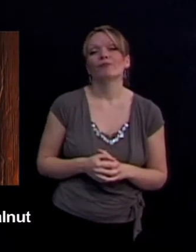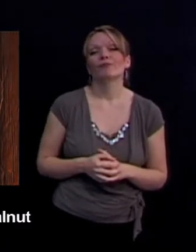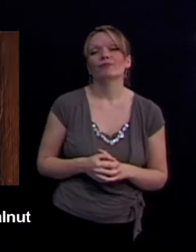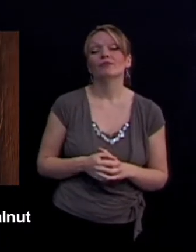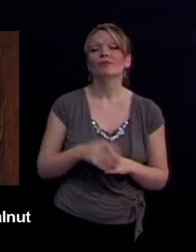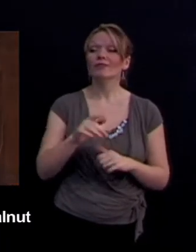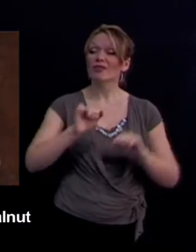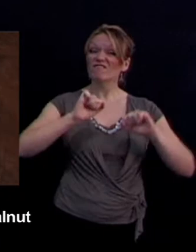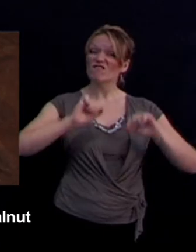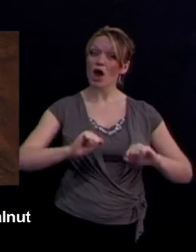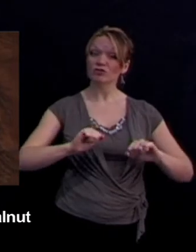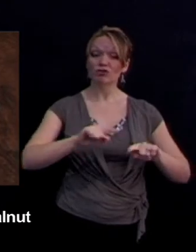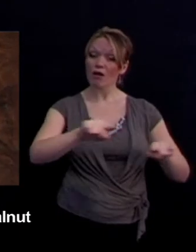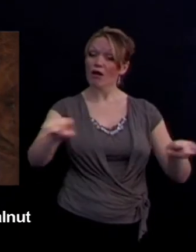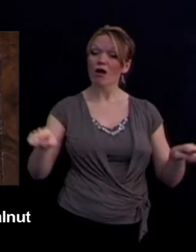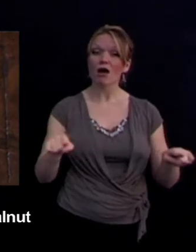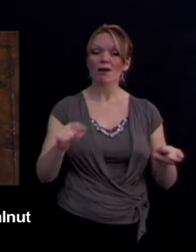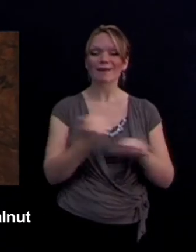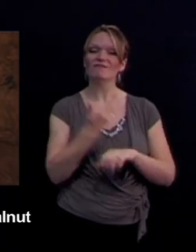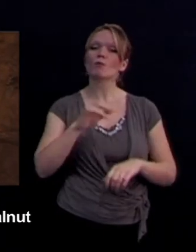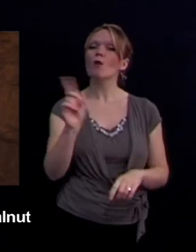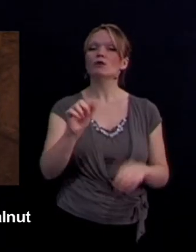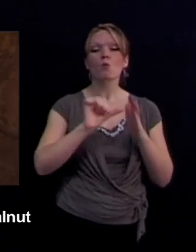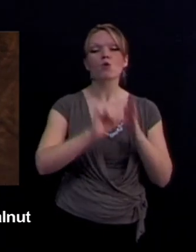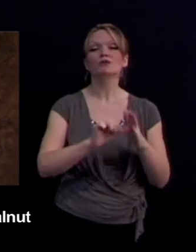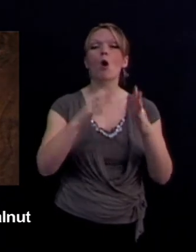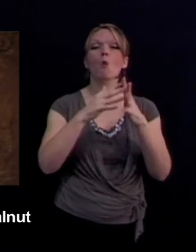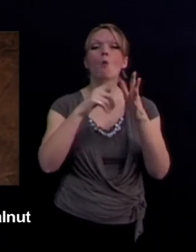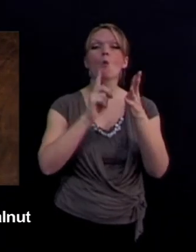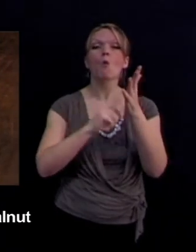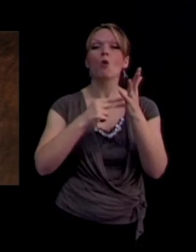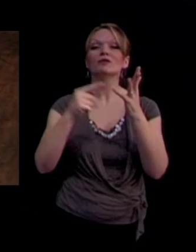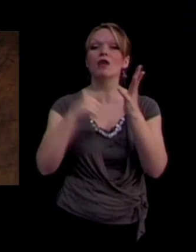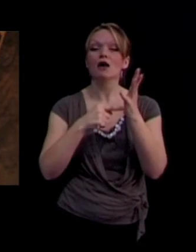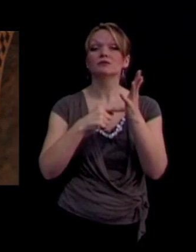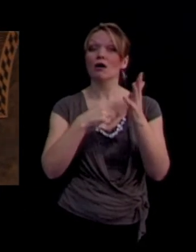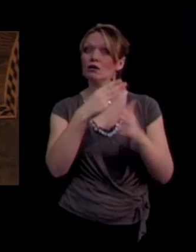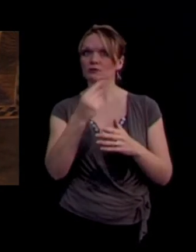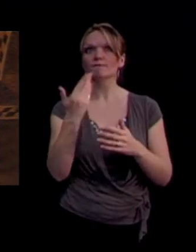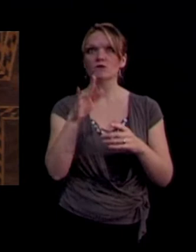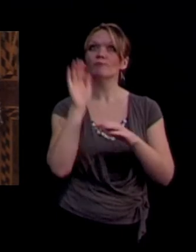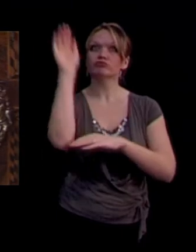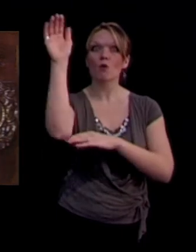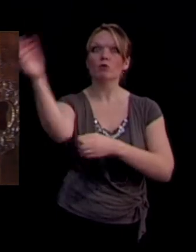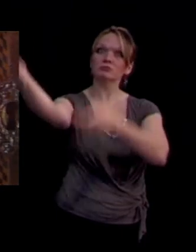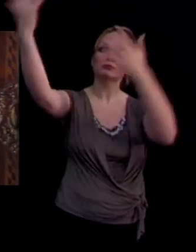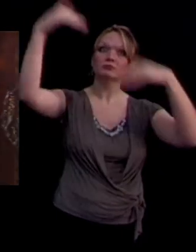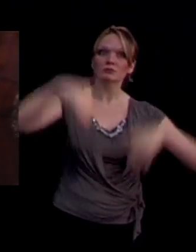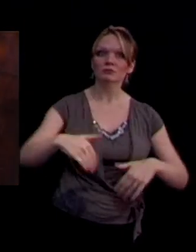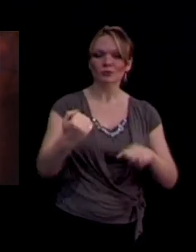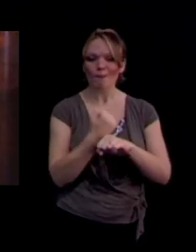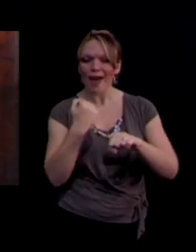The furniture is mostly made from walnut. Some of the wood was imported from overseas to produce this fashionable furniture.